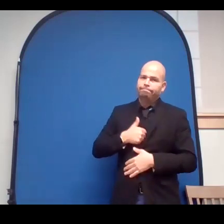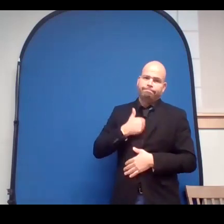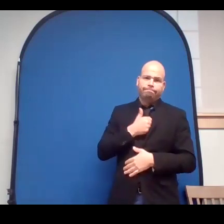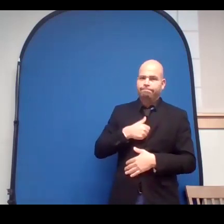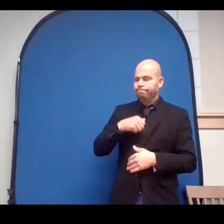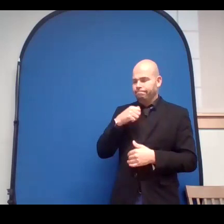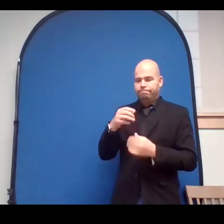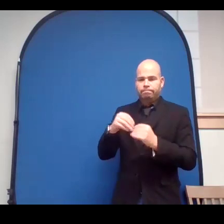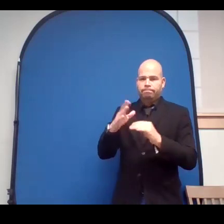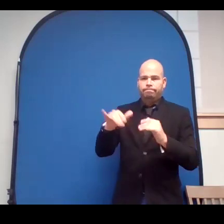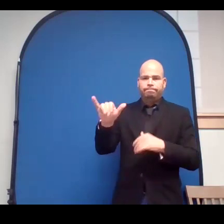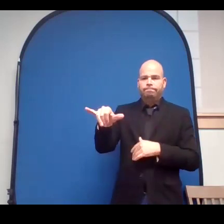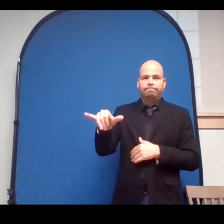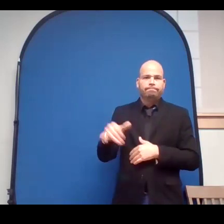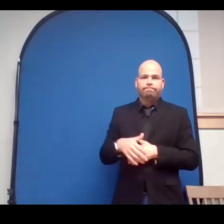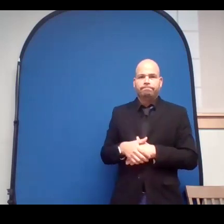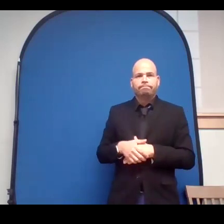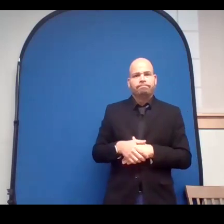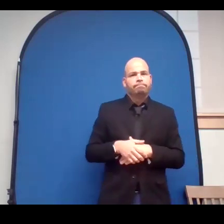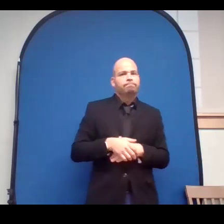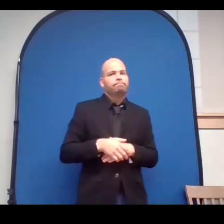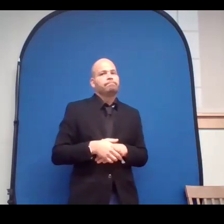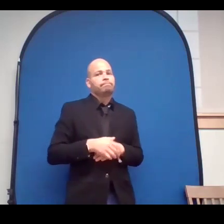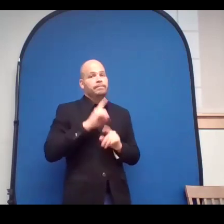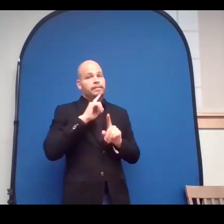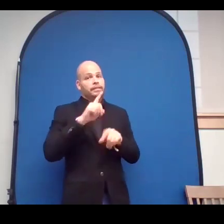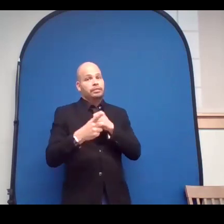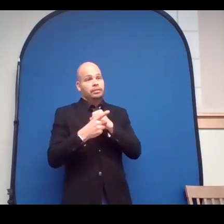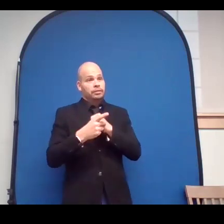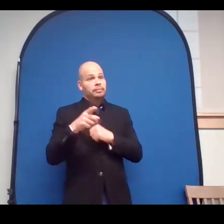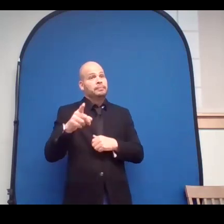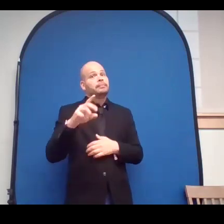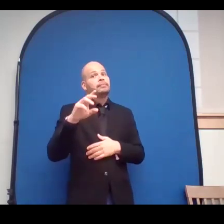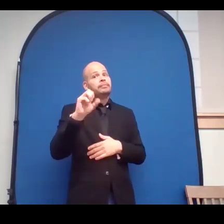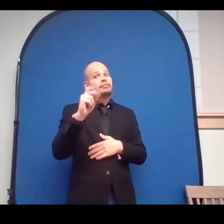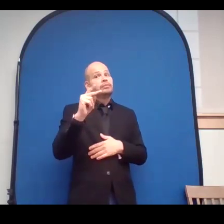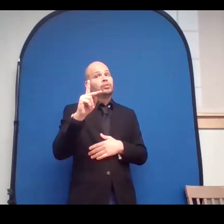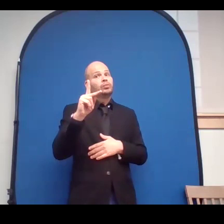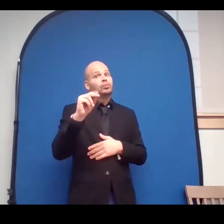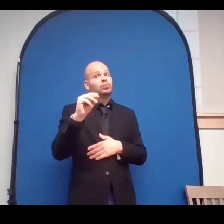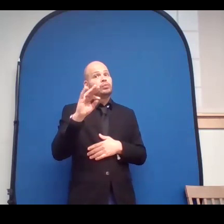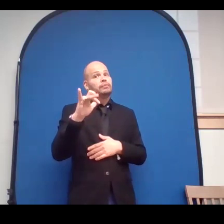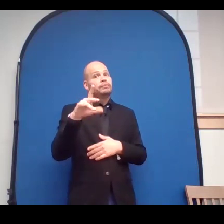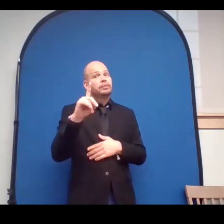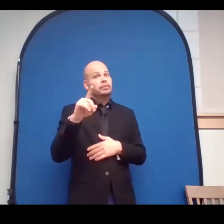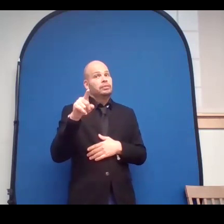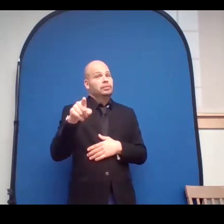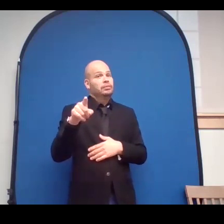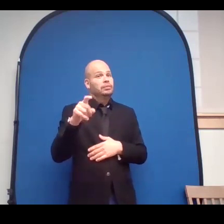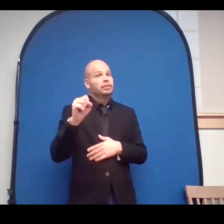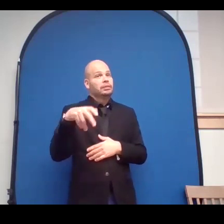I don't know. After a conversation with Deputy Schofield on September 16th, did you hear anything further about any action taken by the